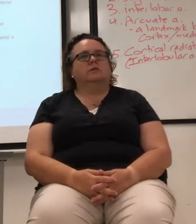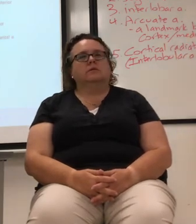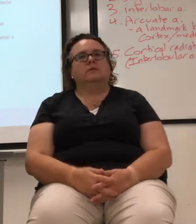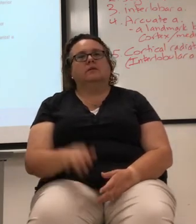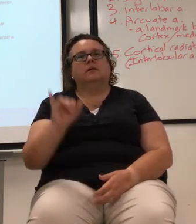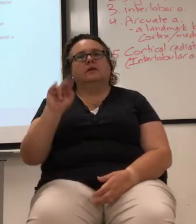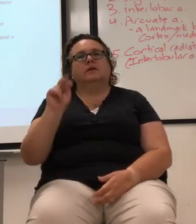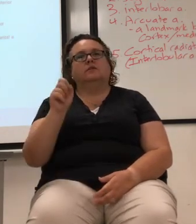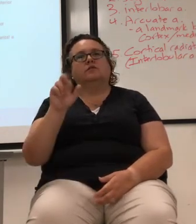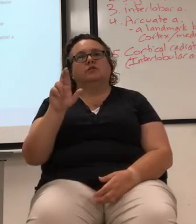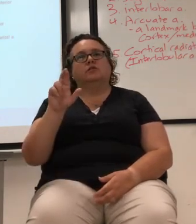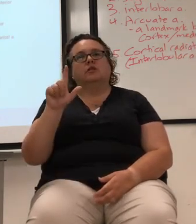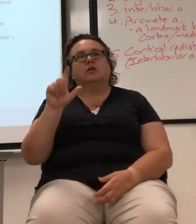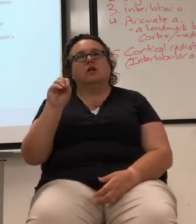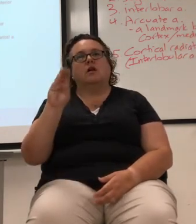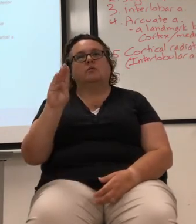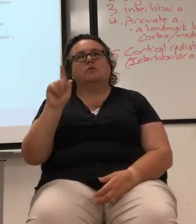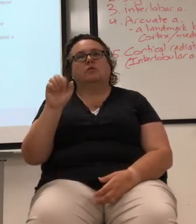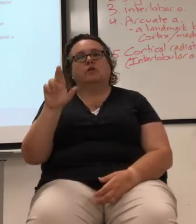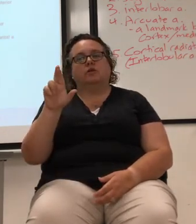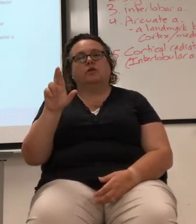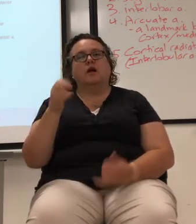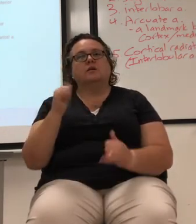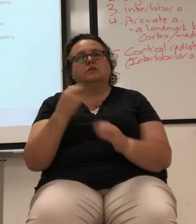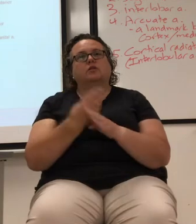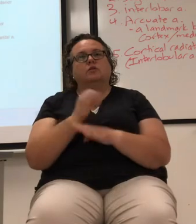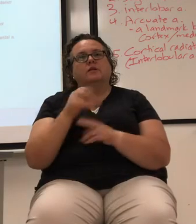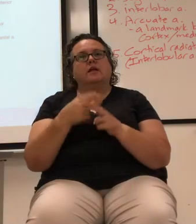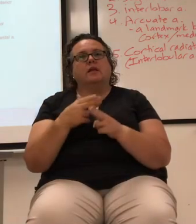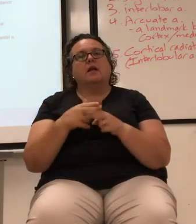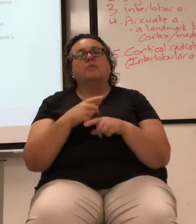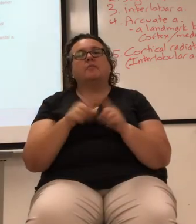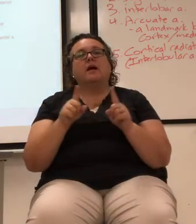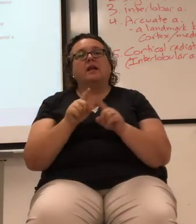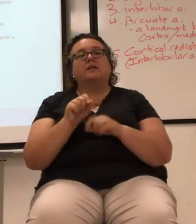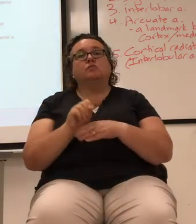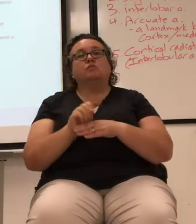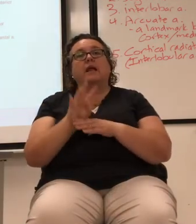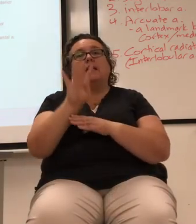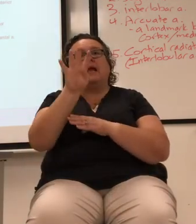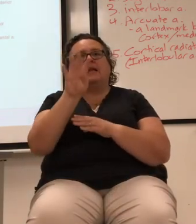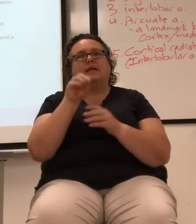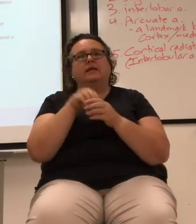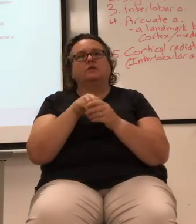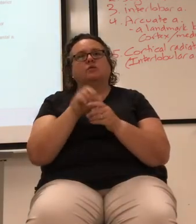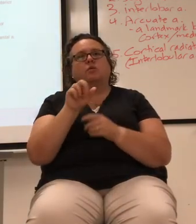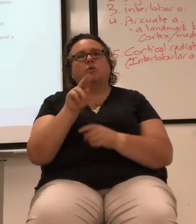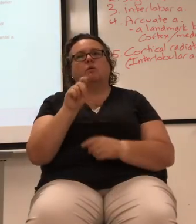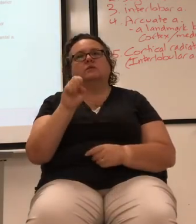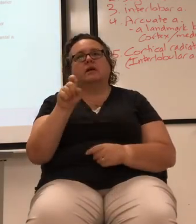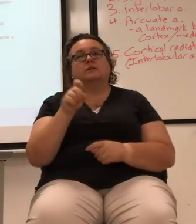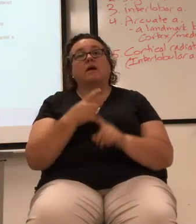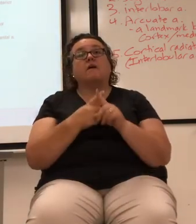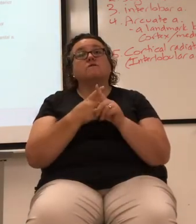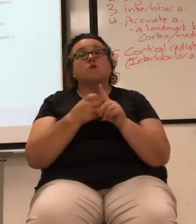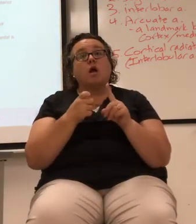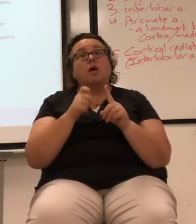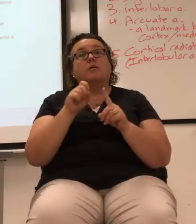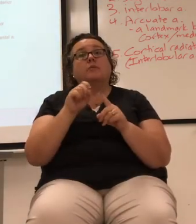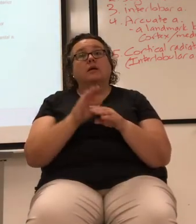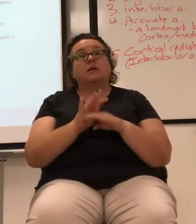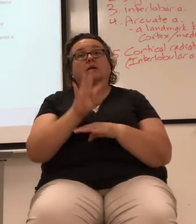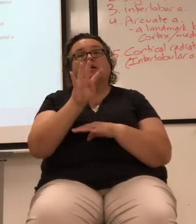Name I still use, anyways, it's the one that's radiating into the cortex. Now, coming off interlobular is